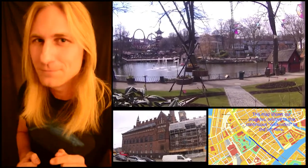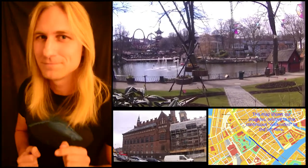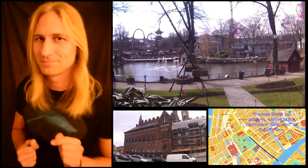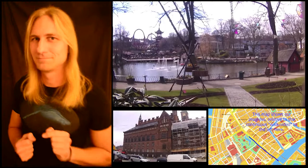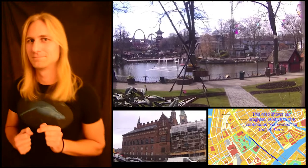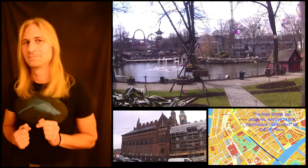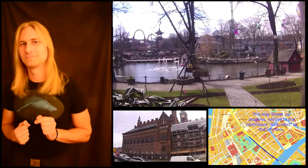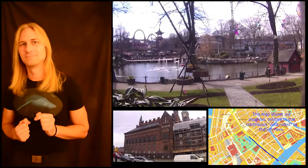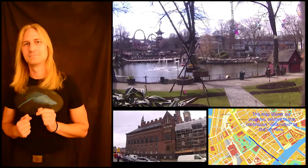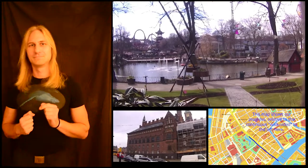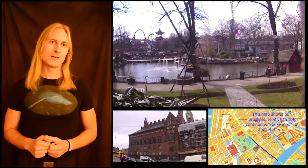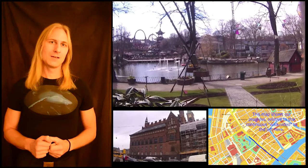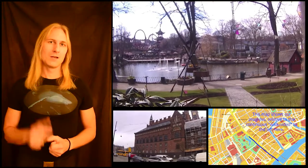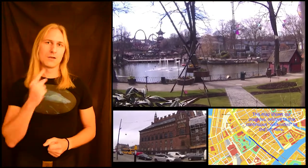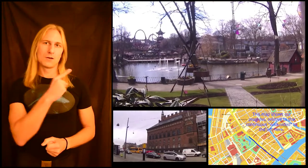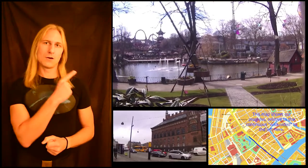know.